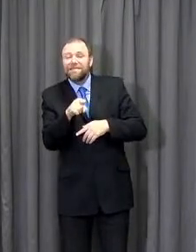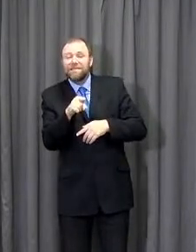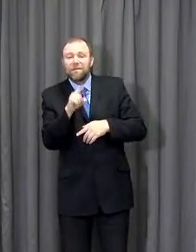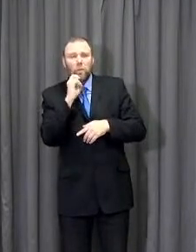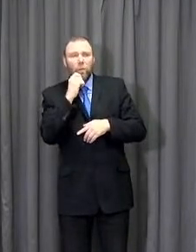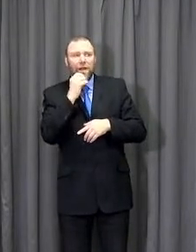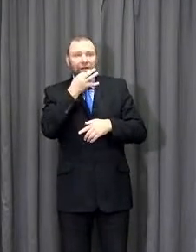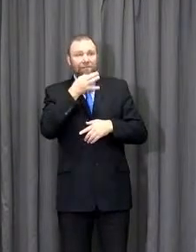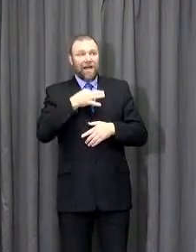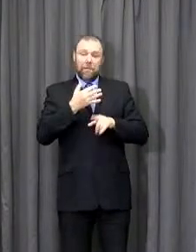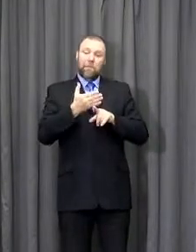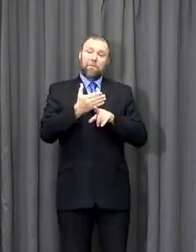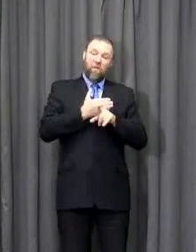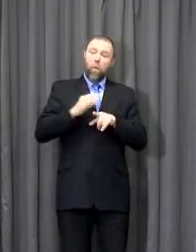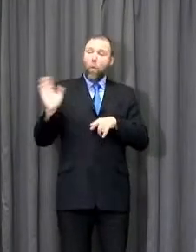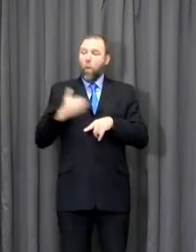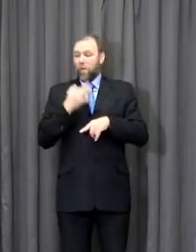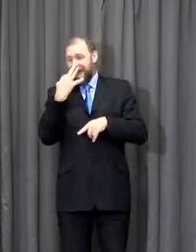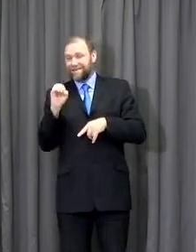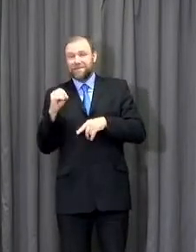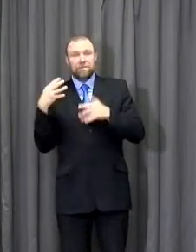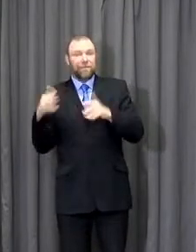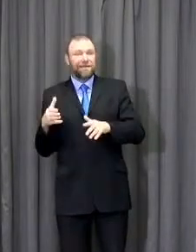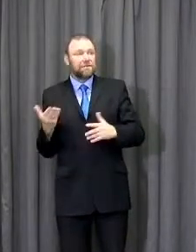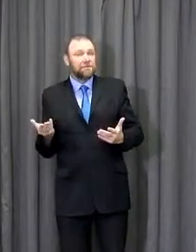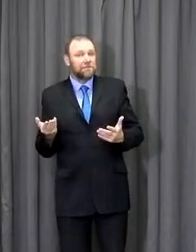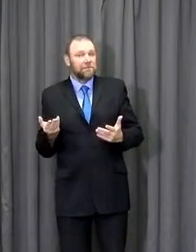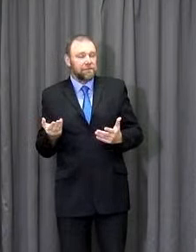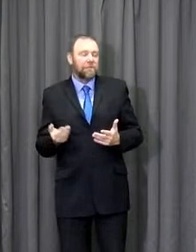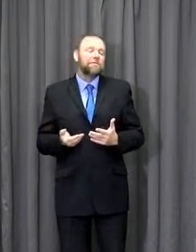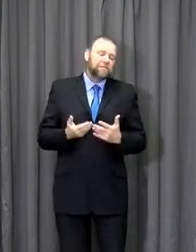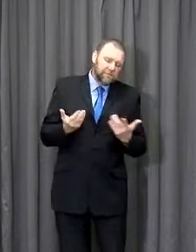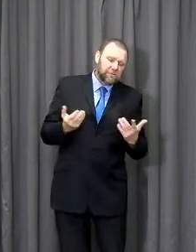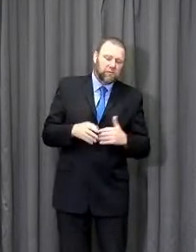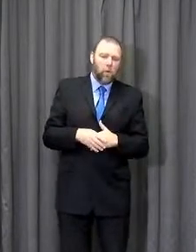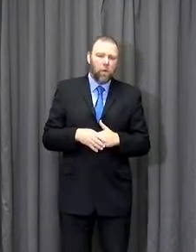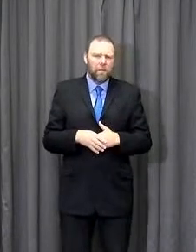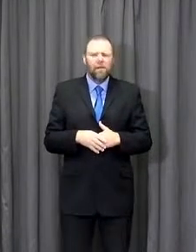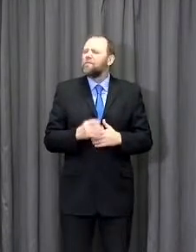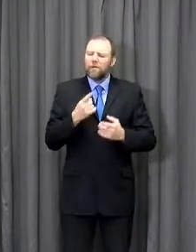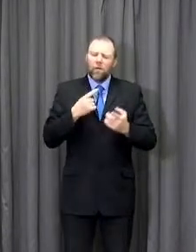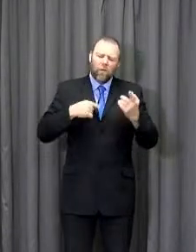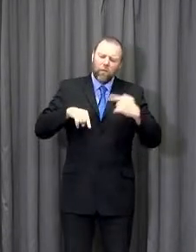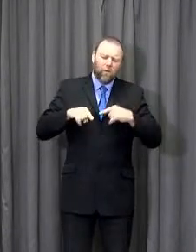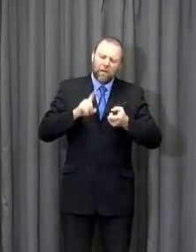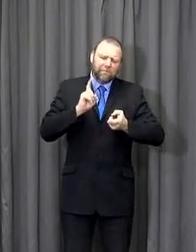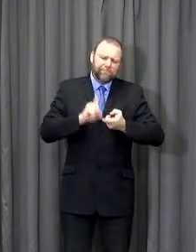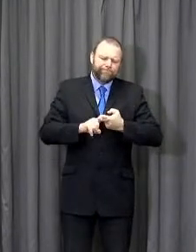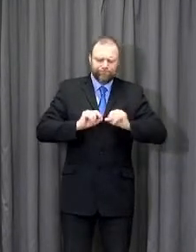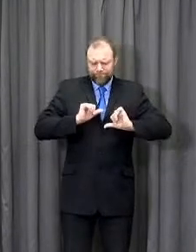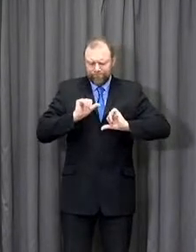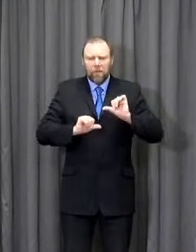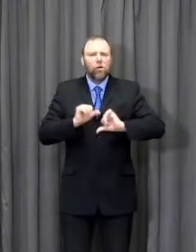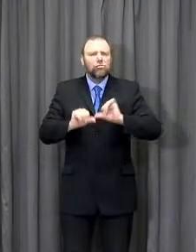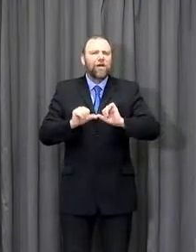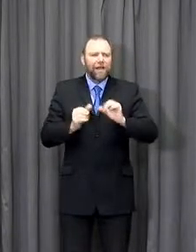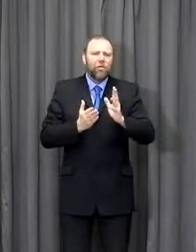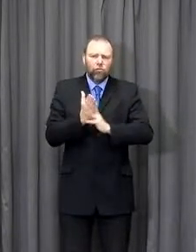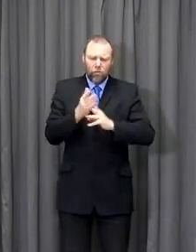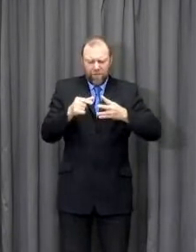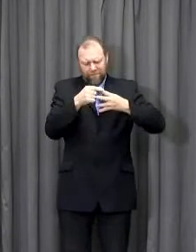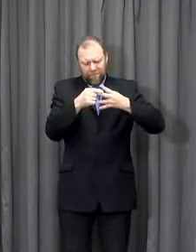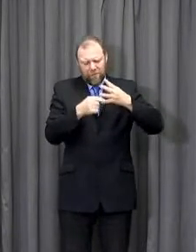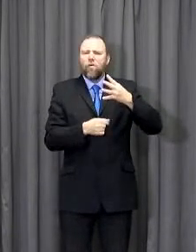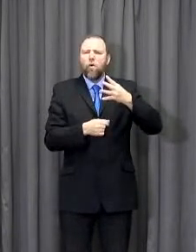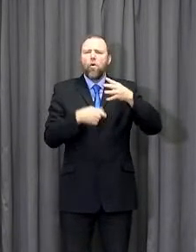invited in some health boards before all the over 80s are covered. But we're well on track to get through those first 4 priority